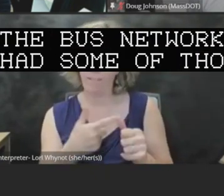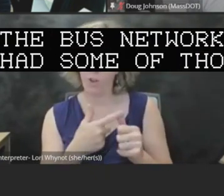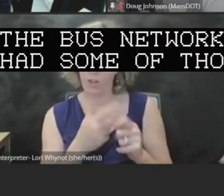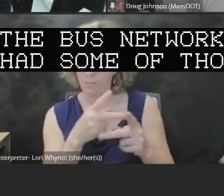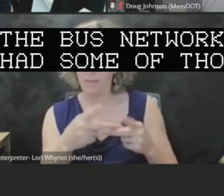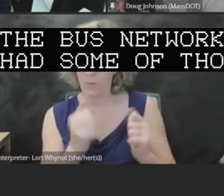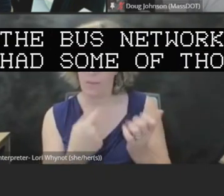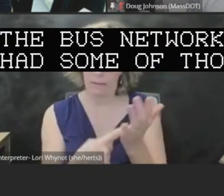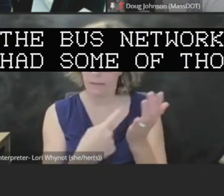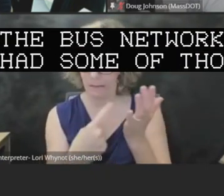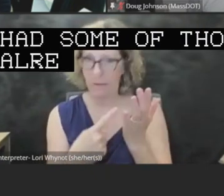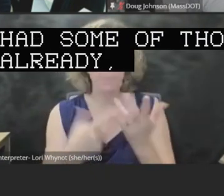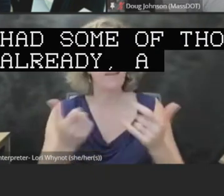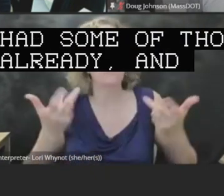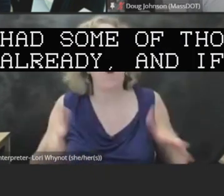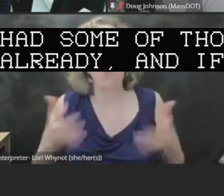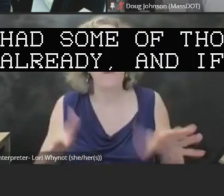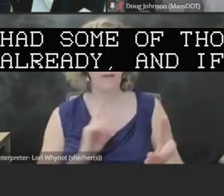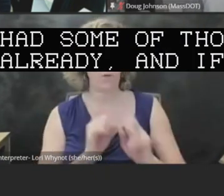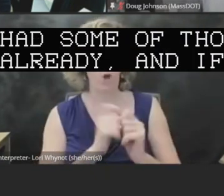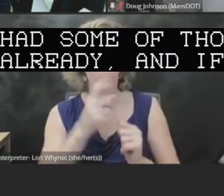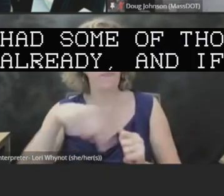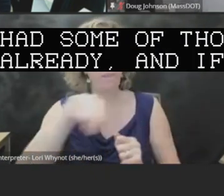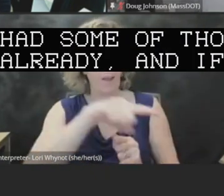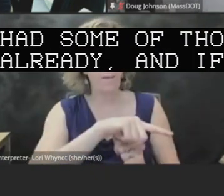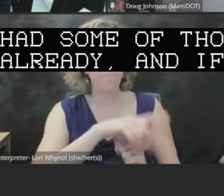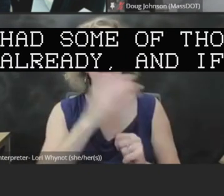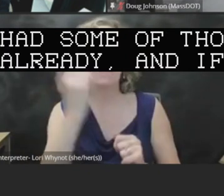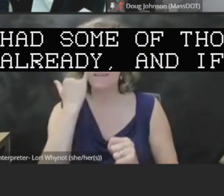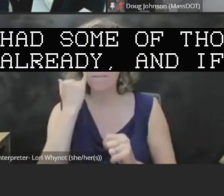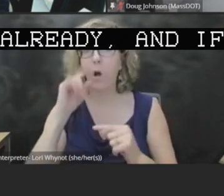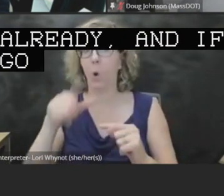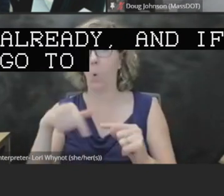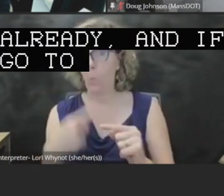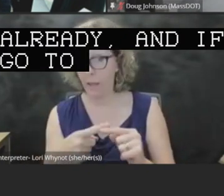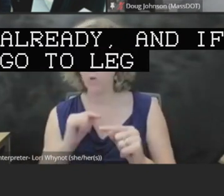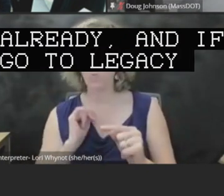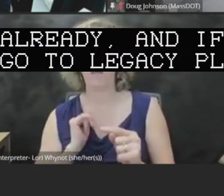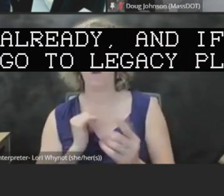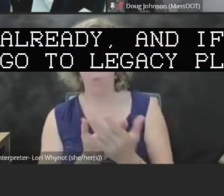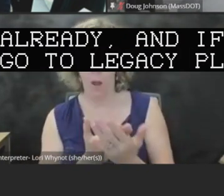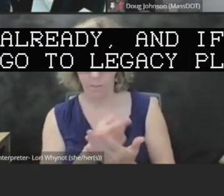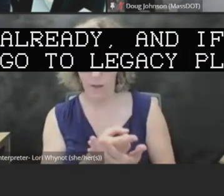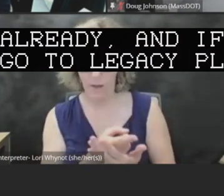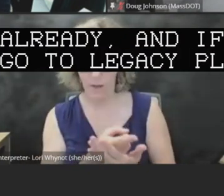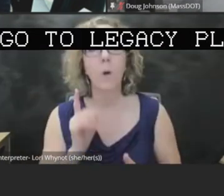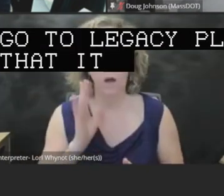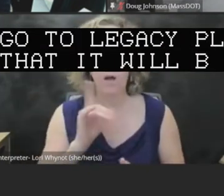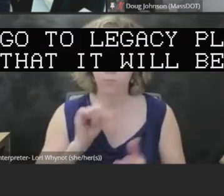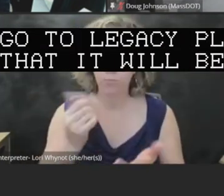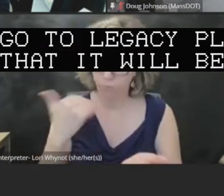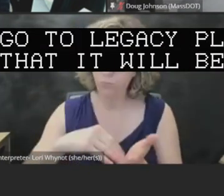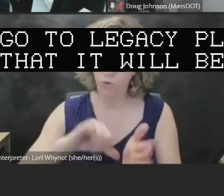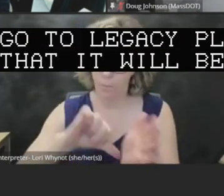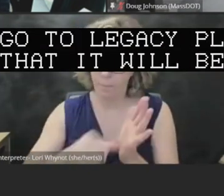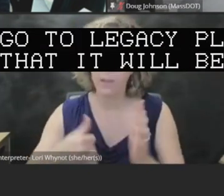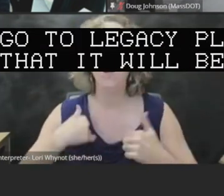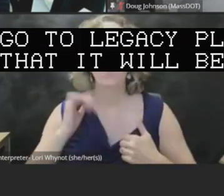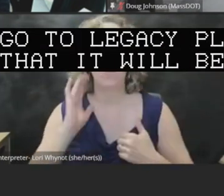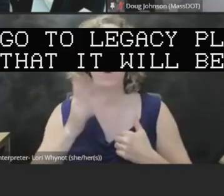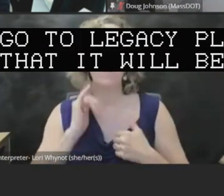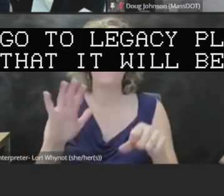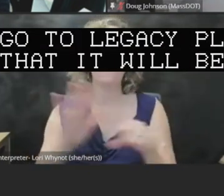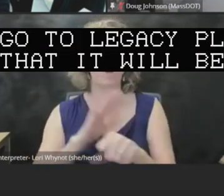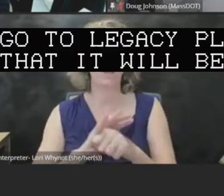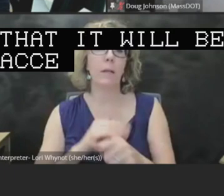if and when we do go to legacy place, I'll just repeat that it will be fully accessible and will really be an improvement upon